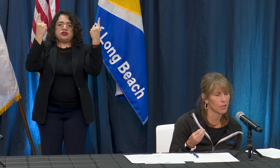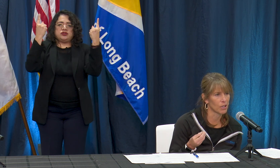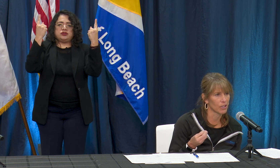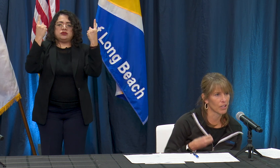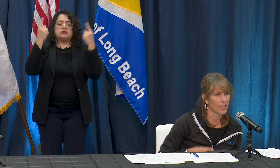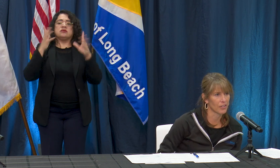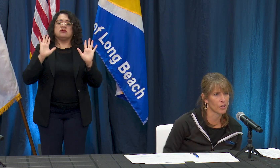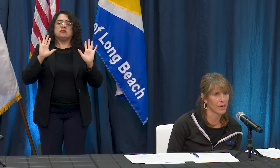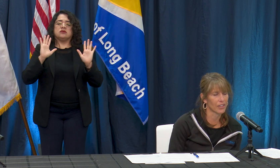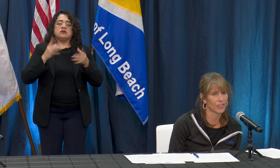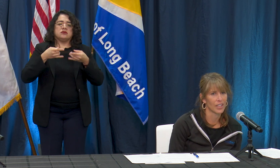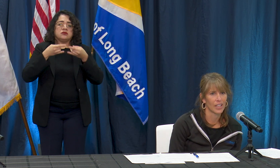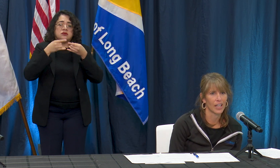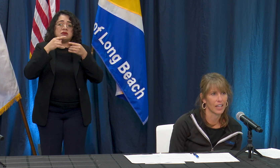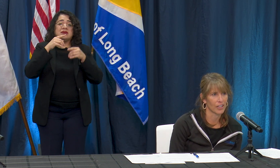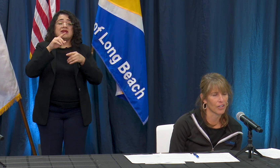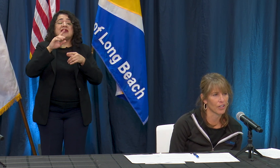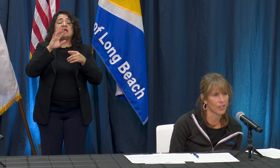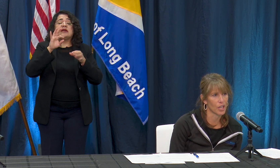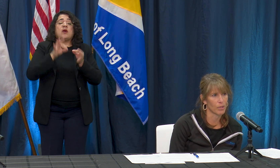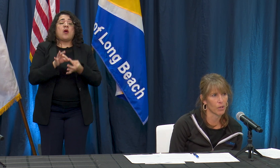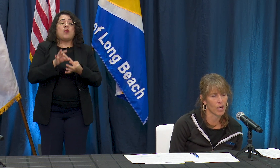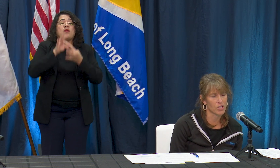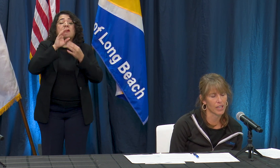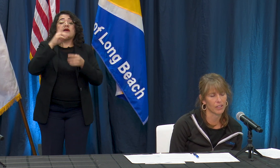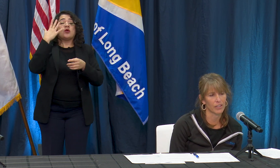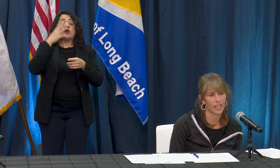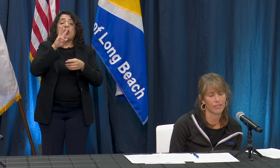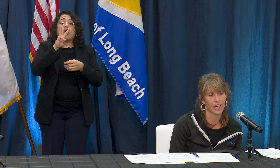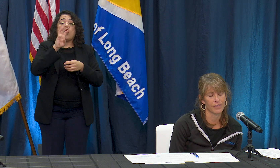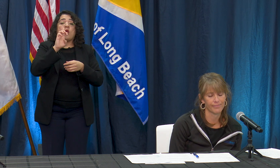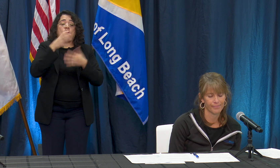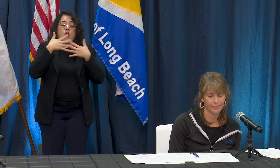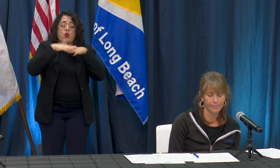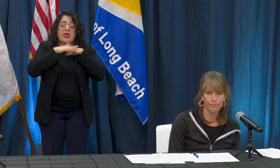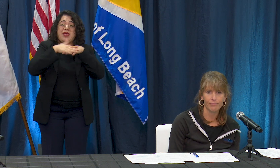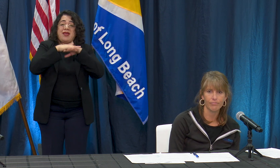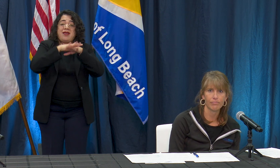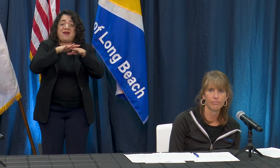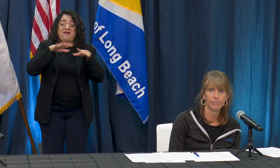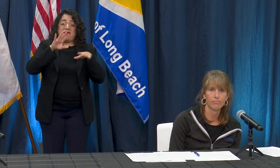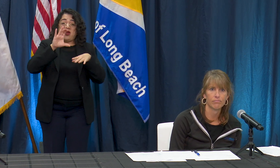a tightly woven cloth is the best. As long as they are being washed regularly, they are fine.